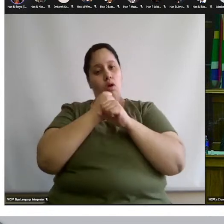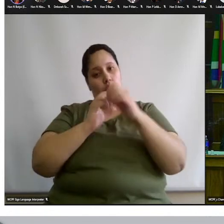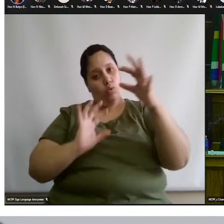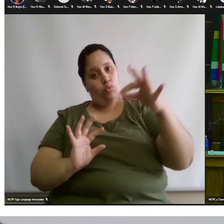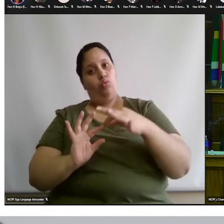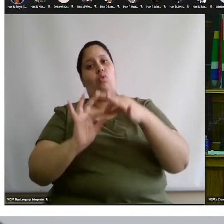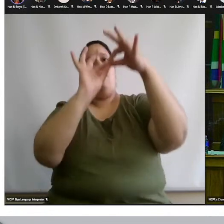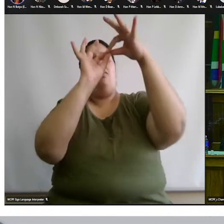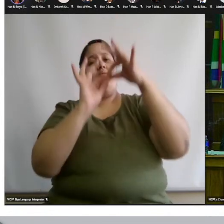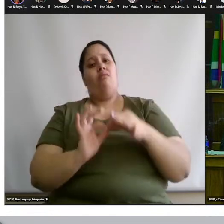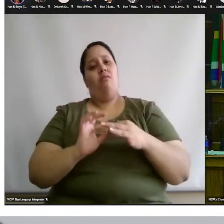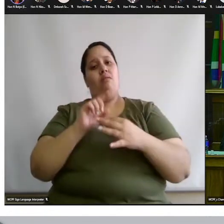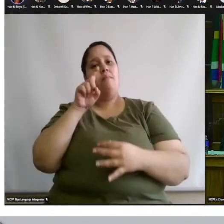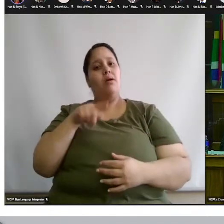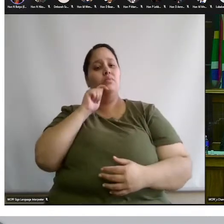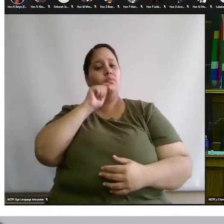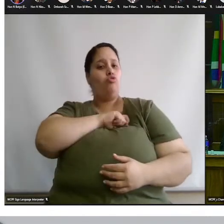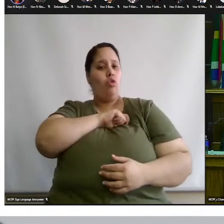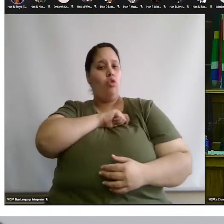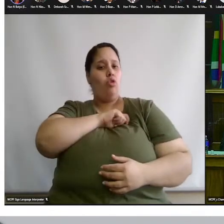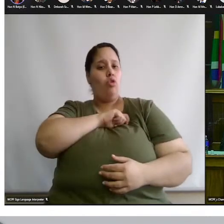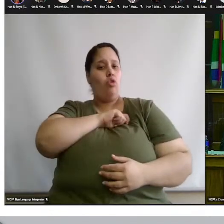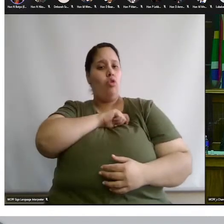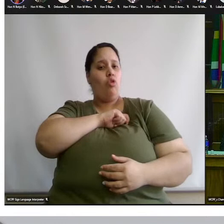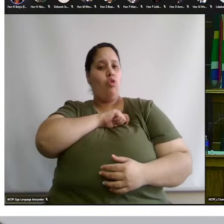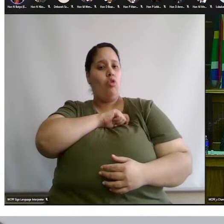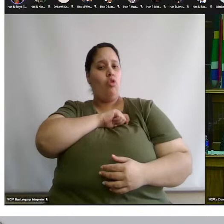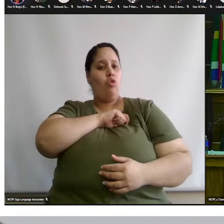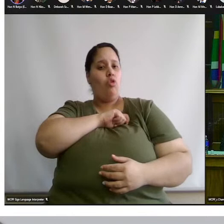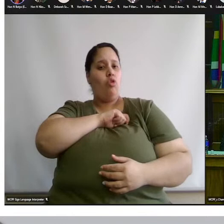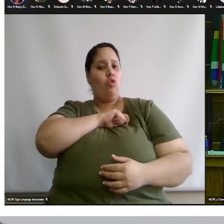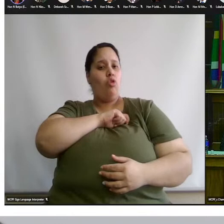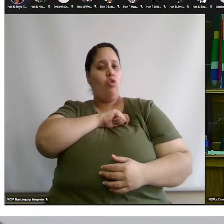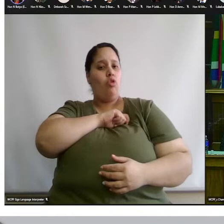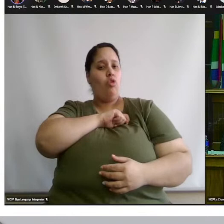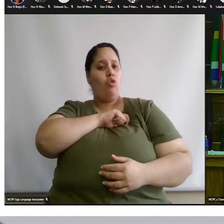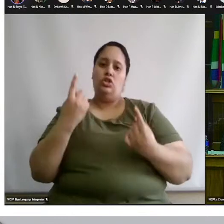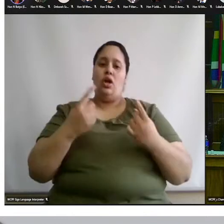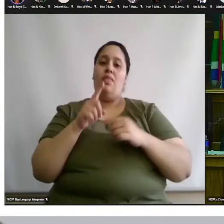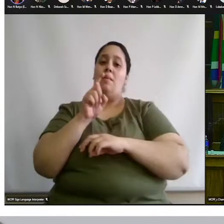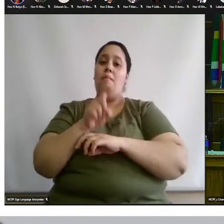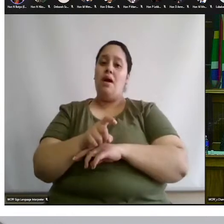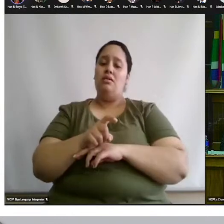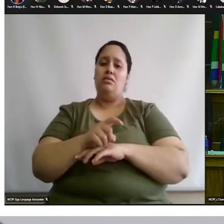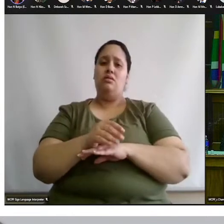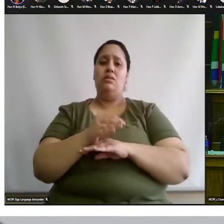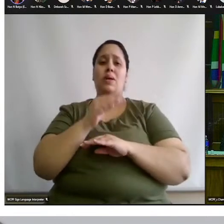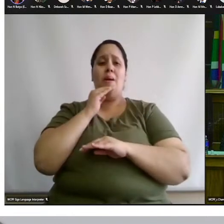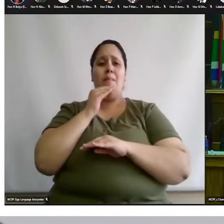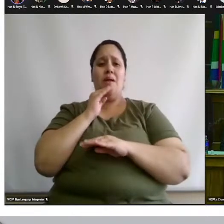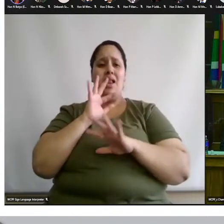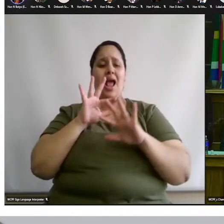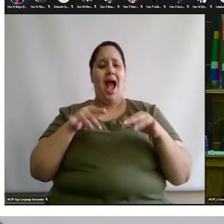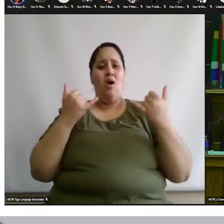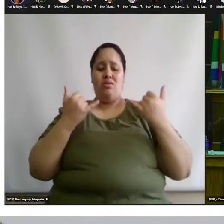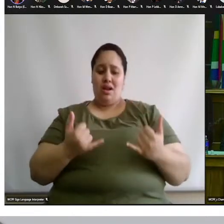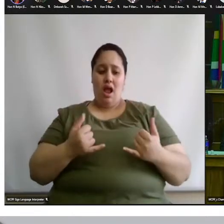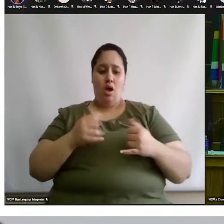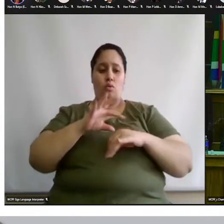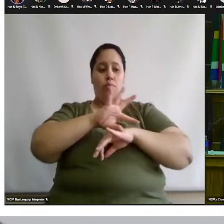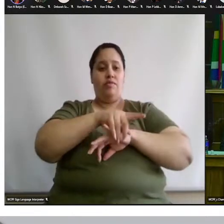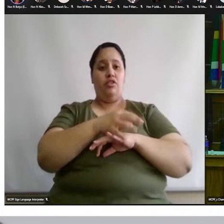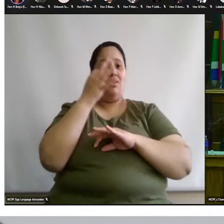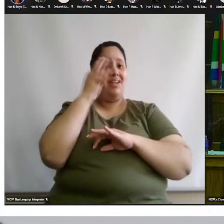faith by assisting and supporting one another. So how is it possible that a provincial government department which